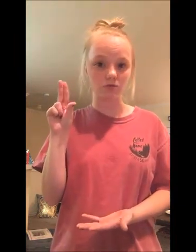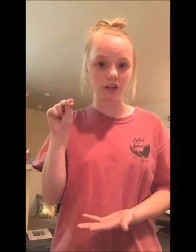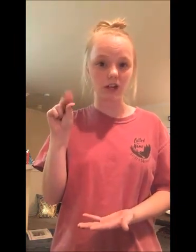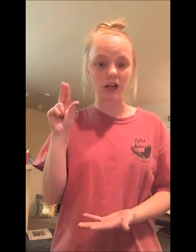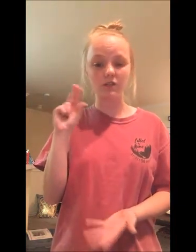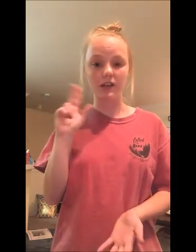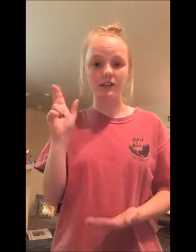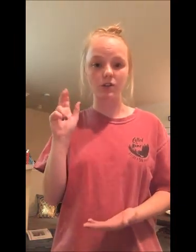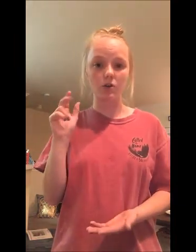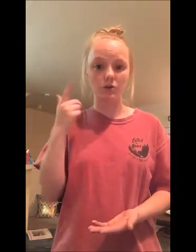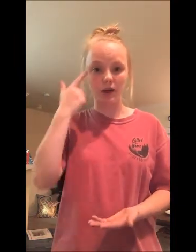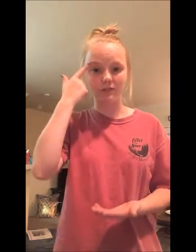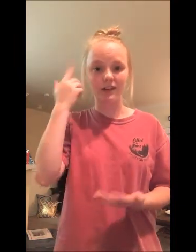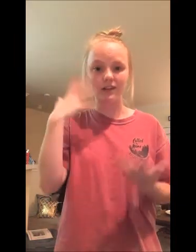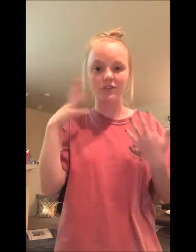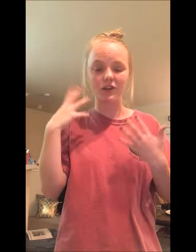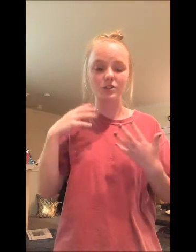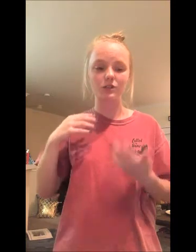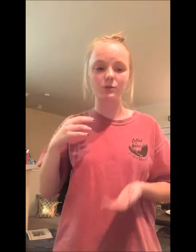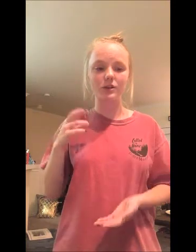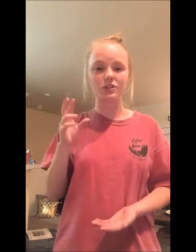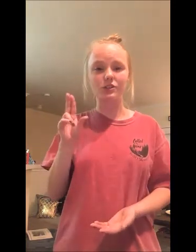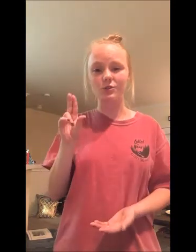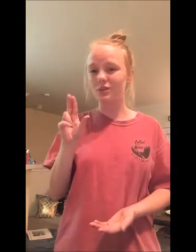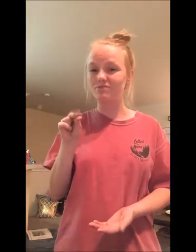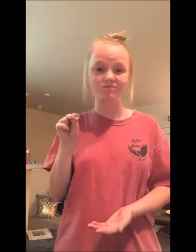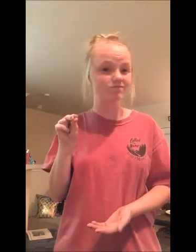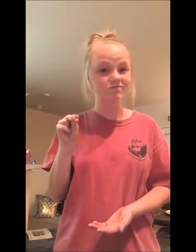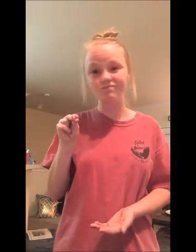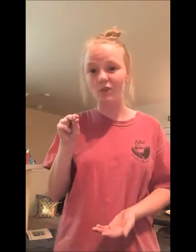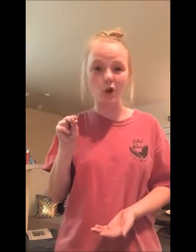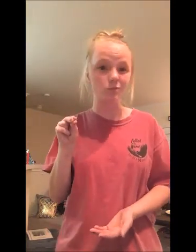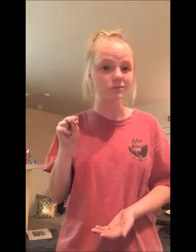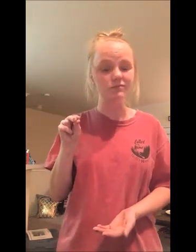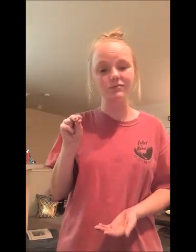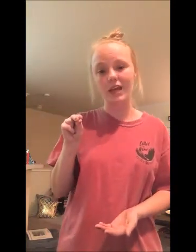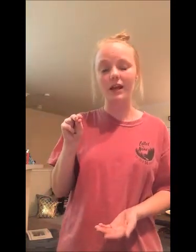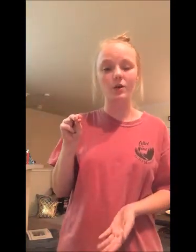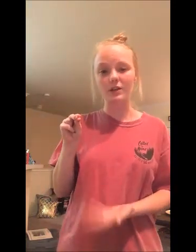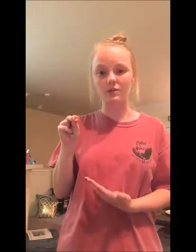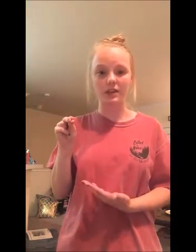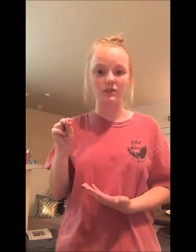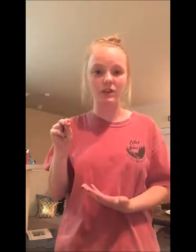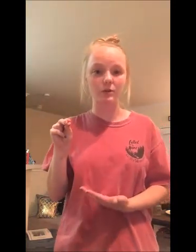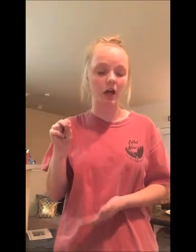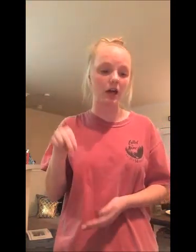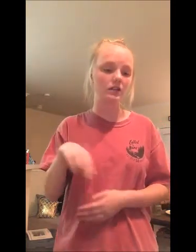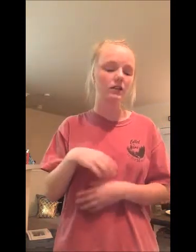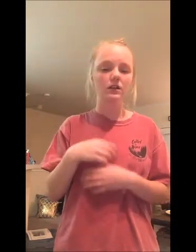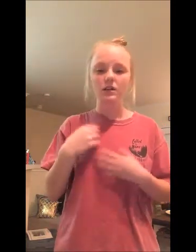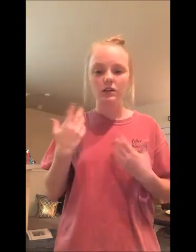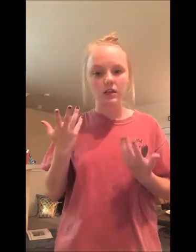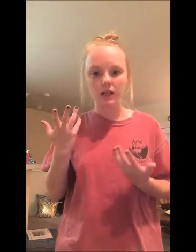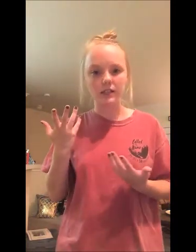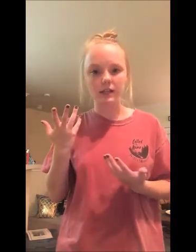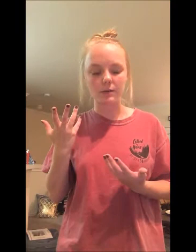any kind of yes, no, you have like a facial expression, so you can, nope. And I know I do that in the video a lot. It's not a big